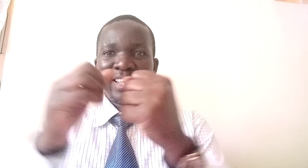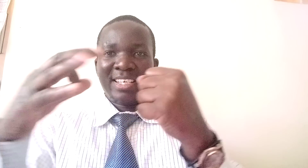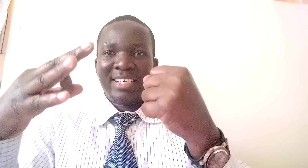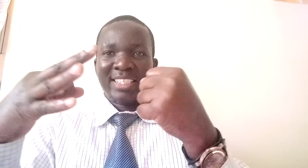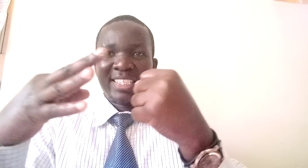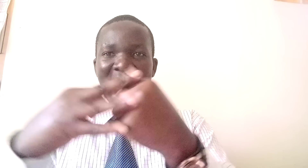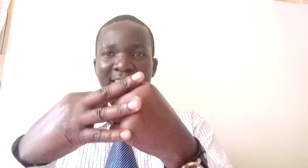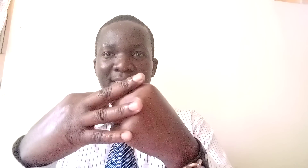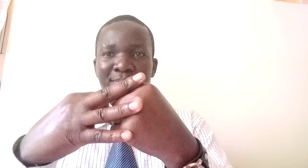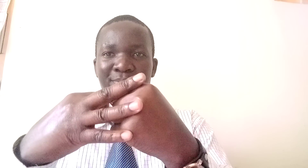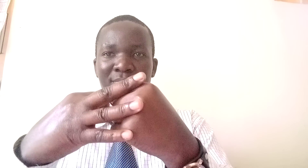18.